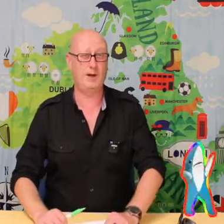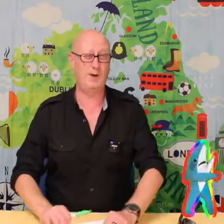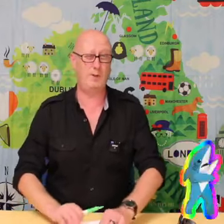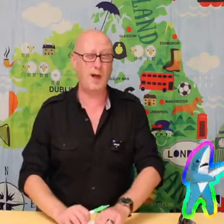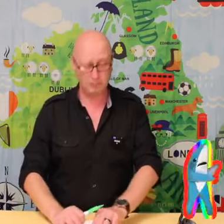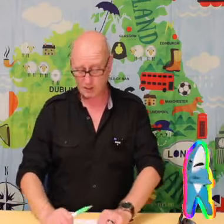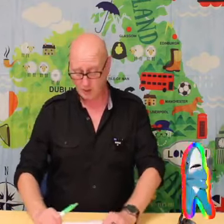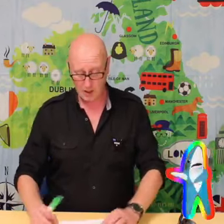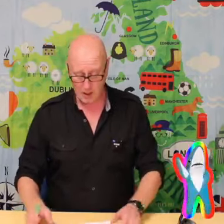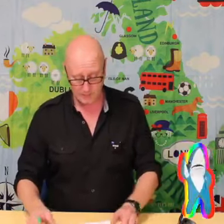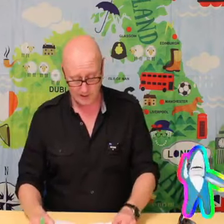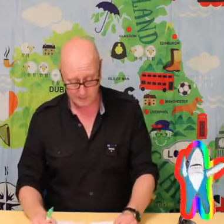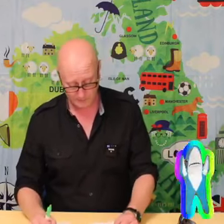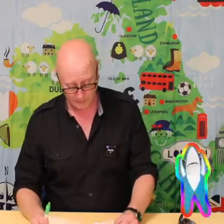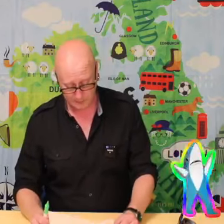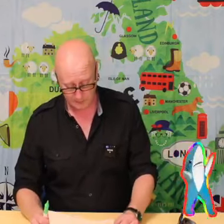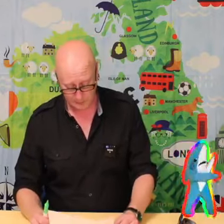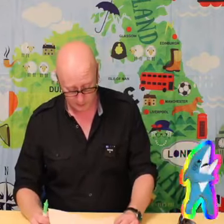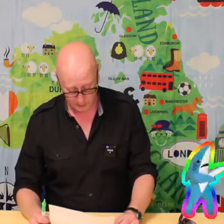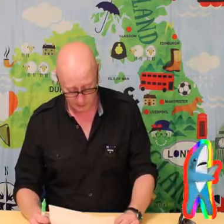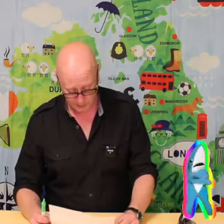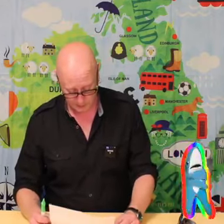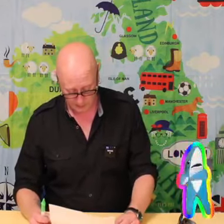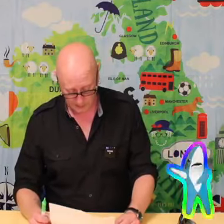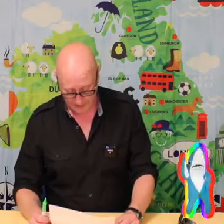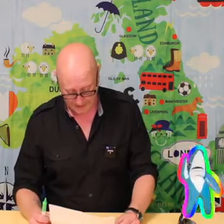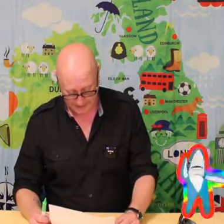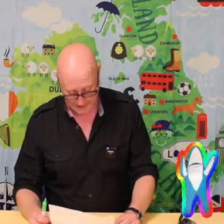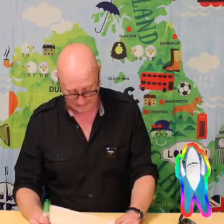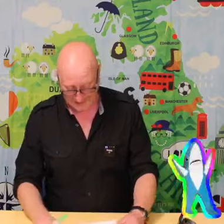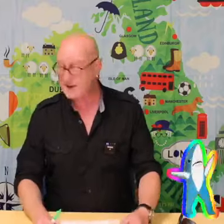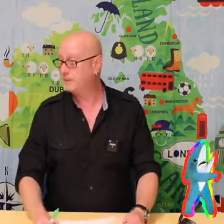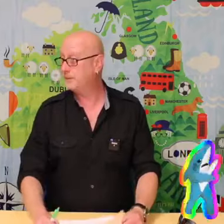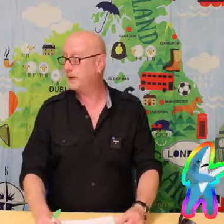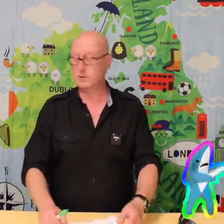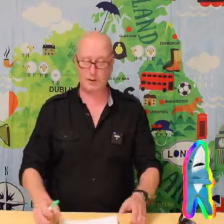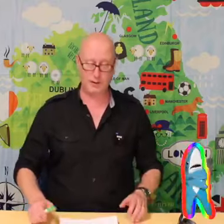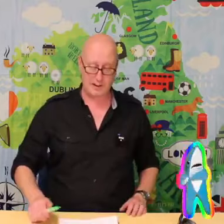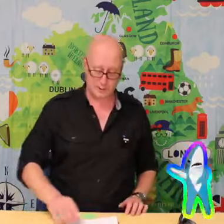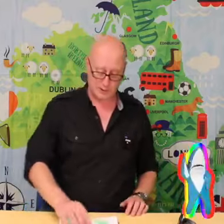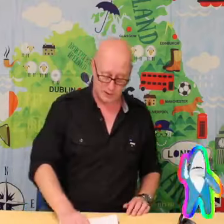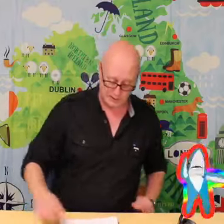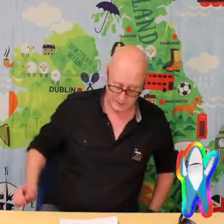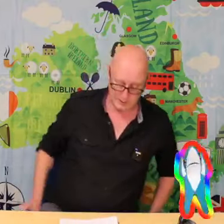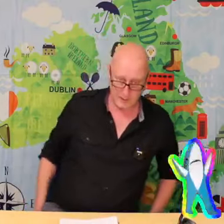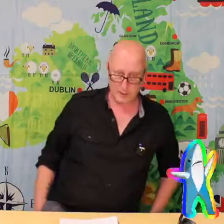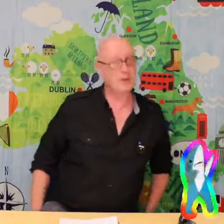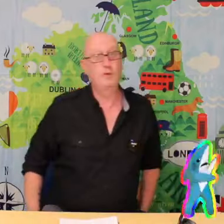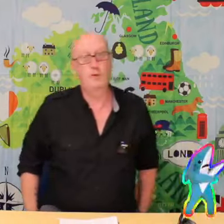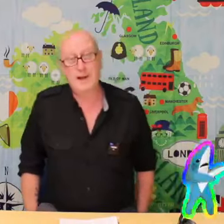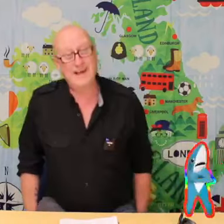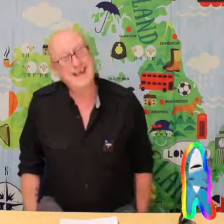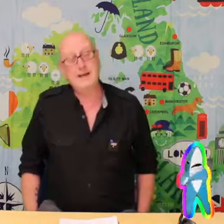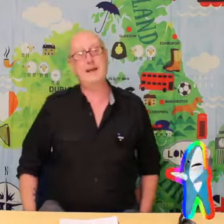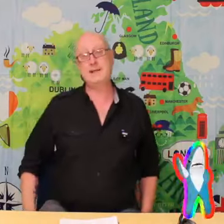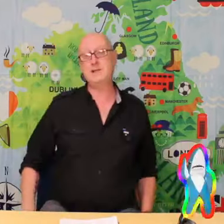well. Seemed happy enough, so that was good. Who else have we got? Glenn was the last person. Is he all right? I got his dude fine. Again, he's